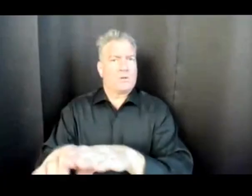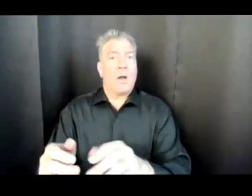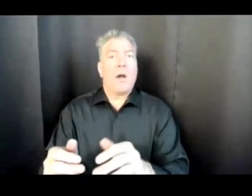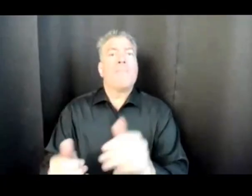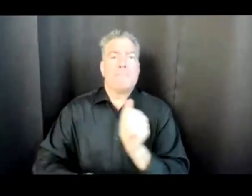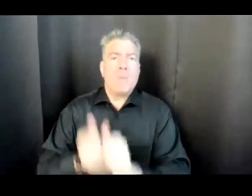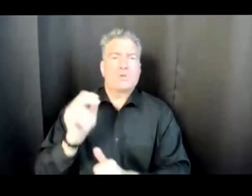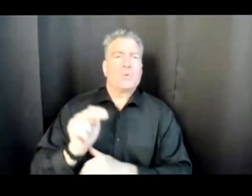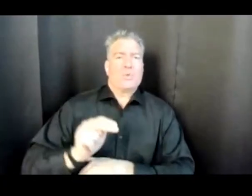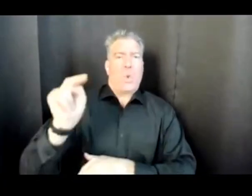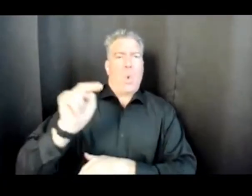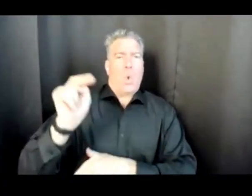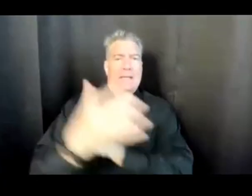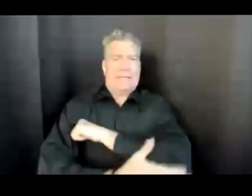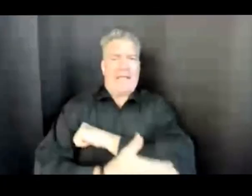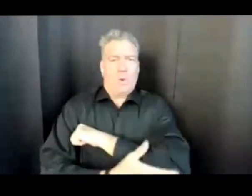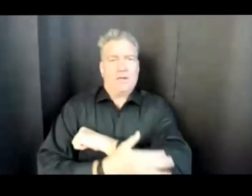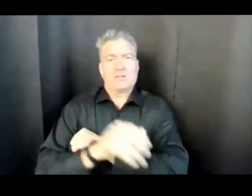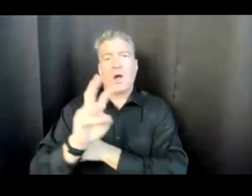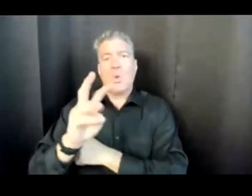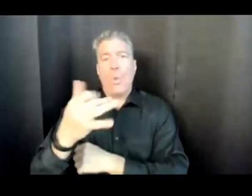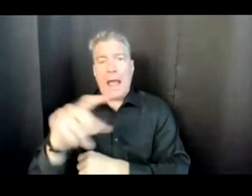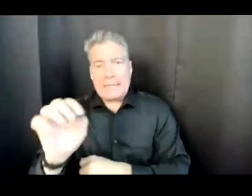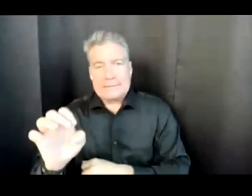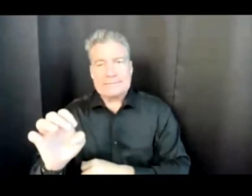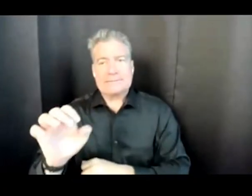White, Habersham, Towns, Union